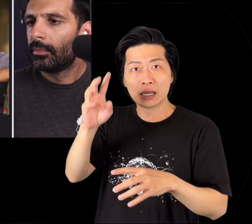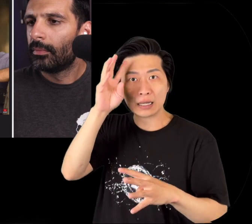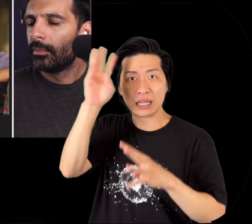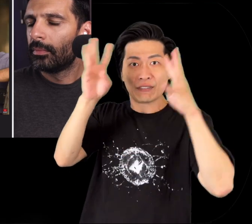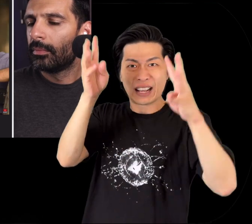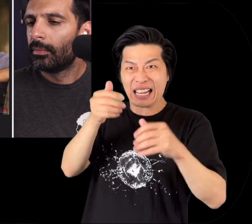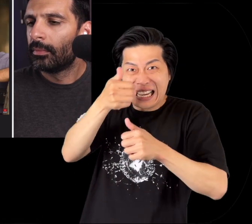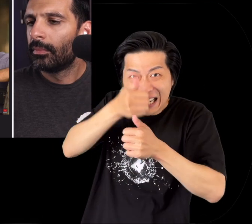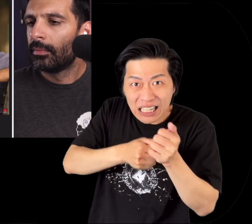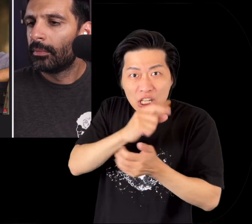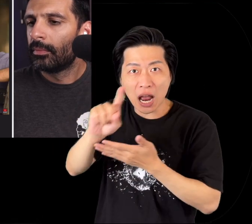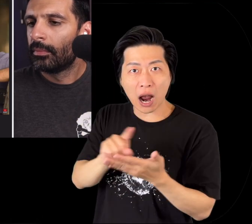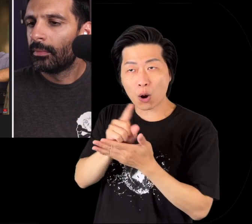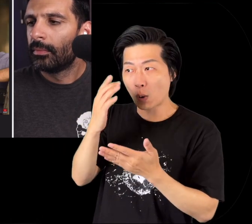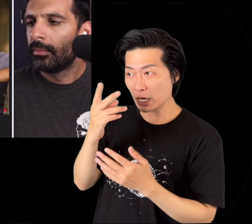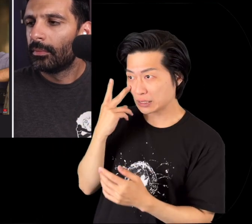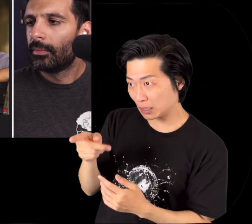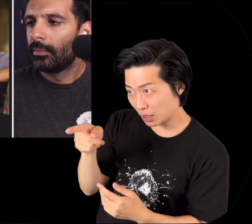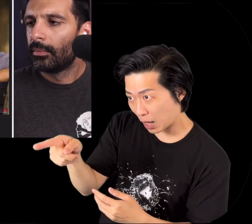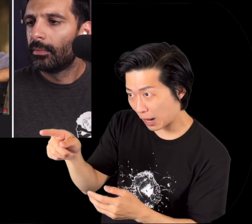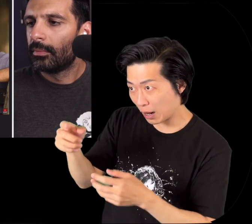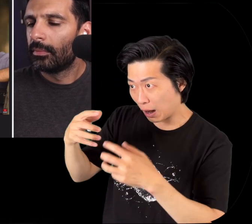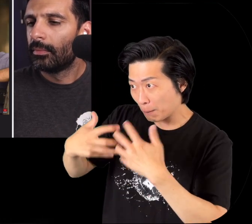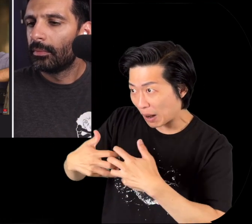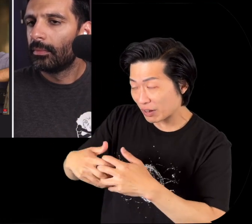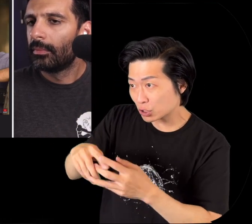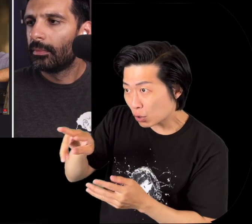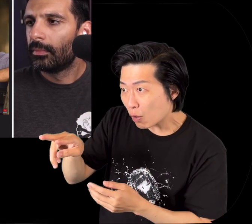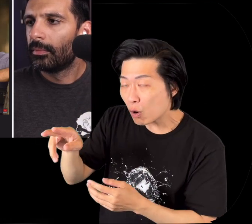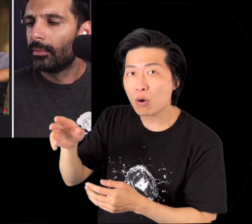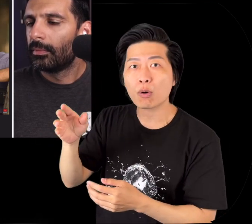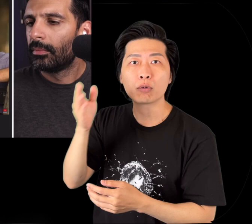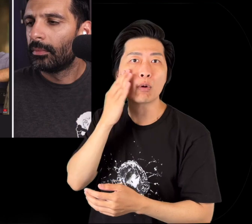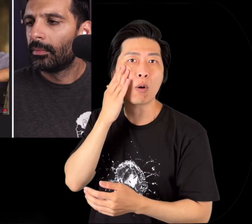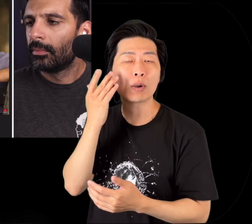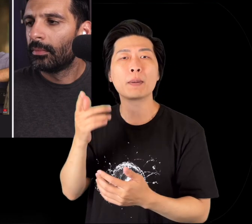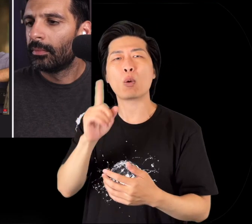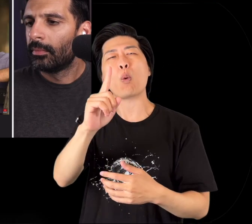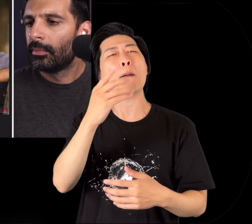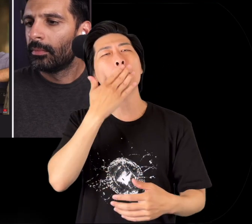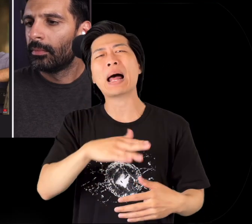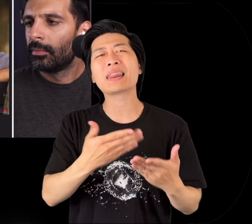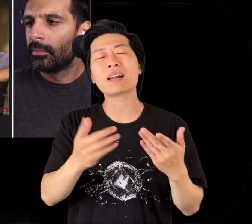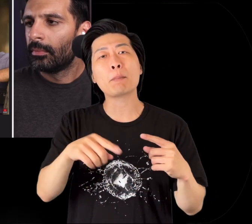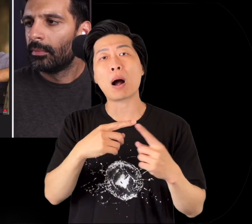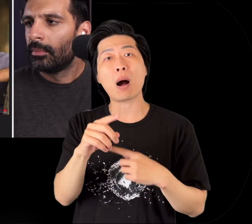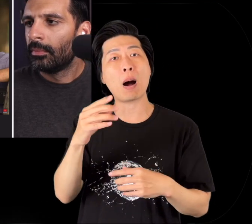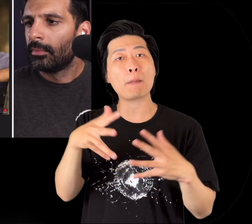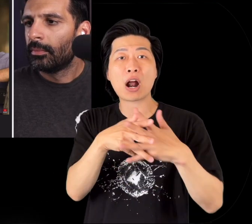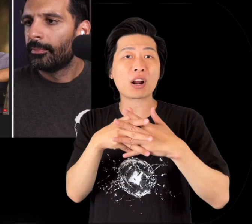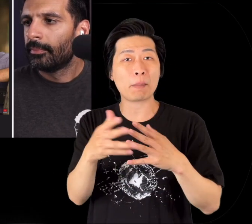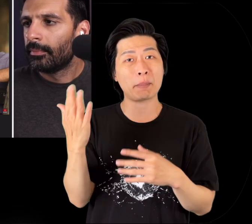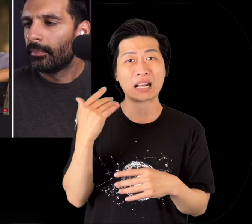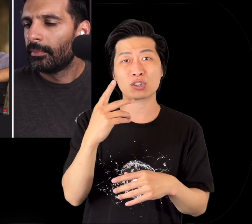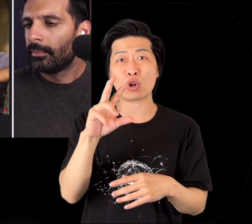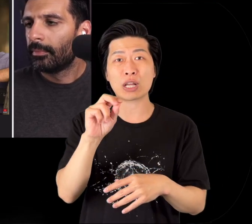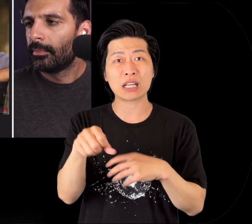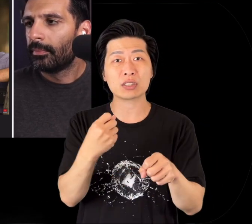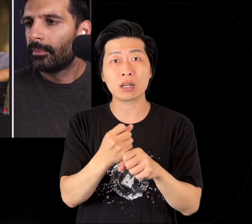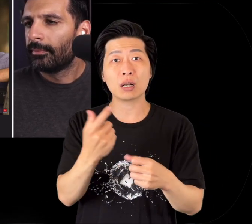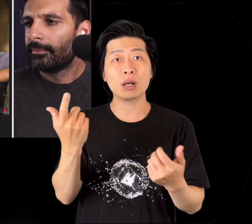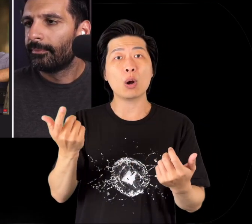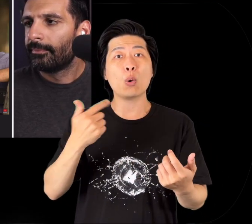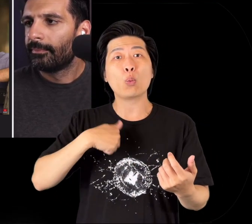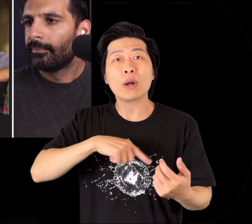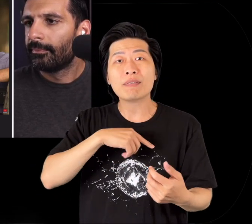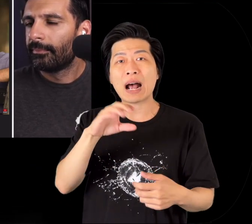hour as you see how the manufacturing works. And one of the bad things about America in the past 30 years has been that